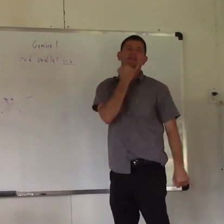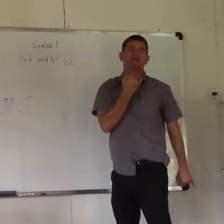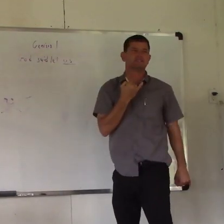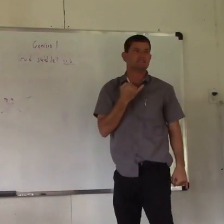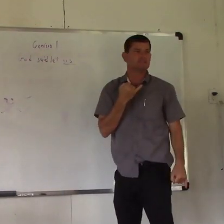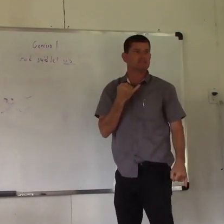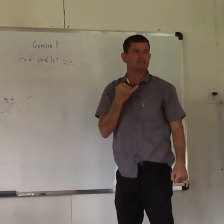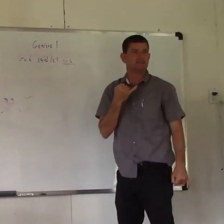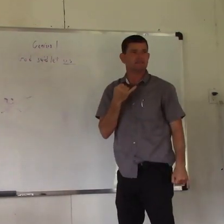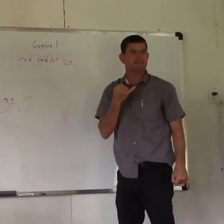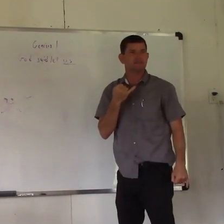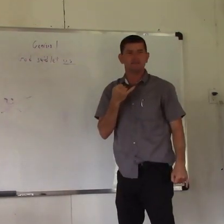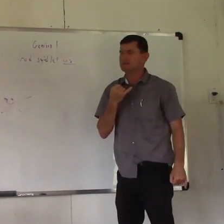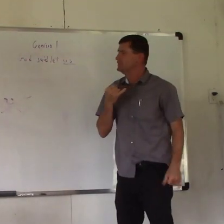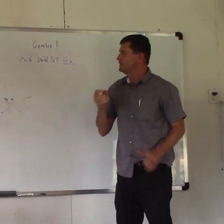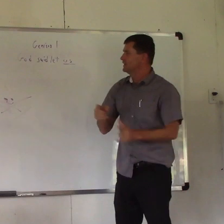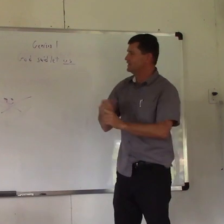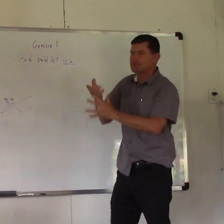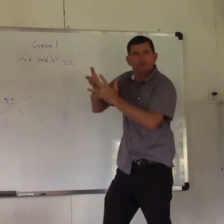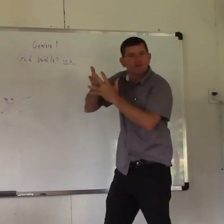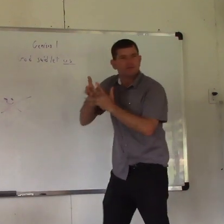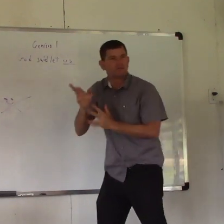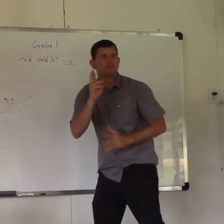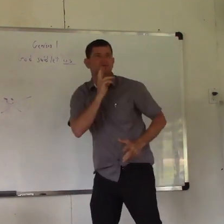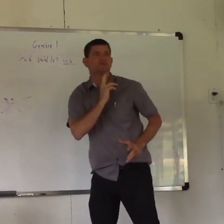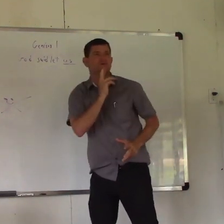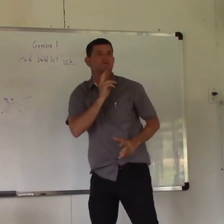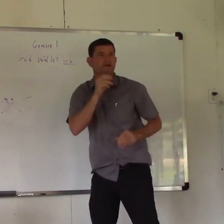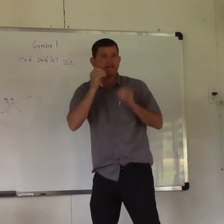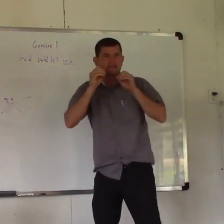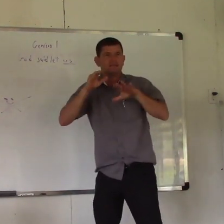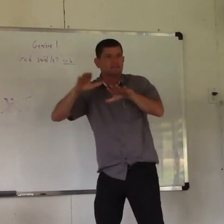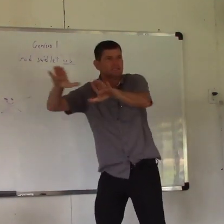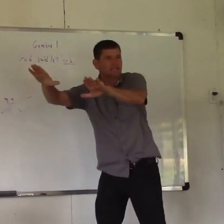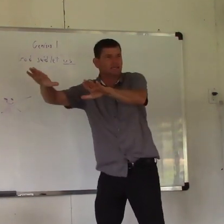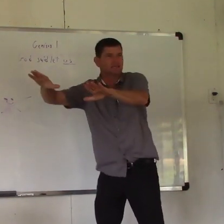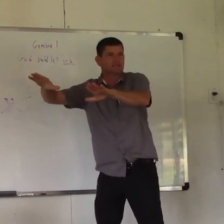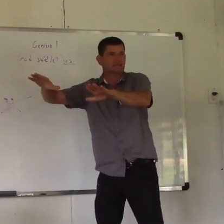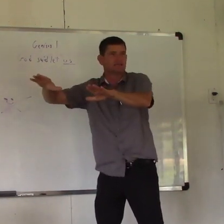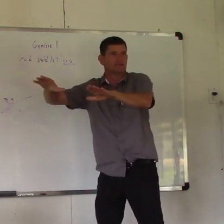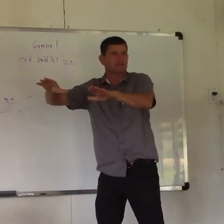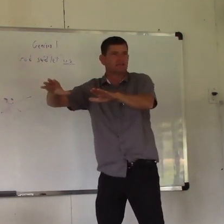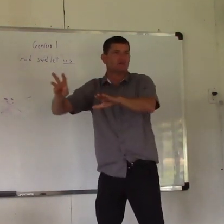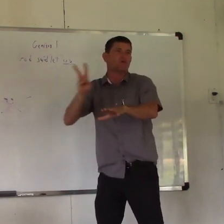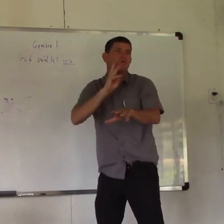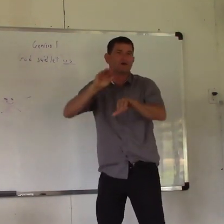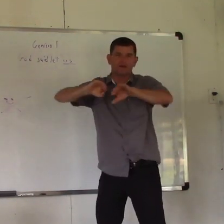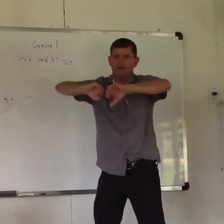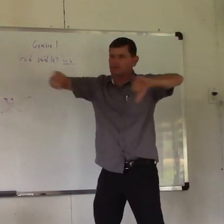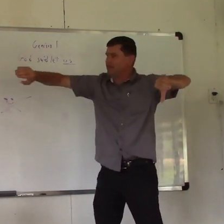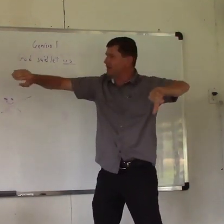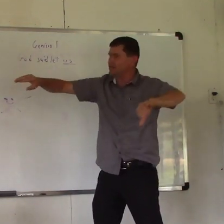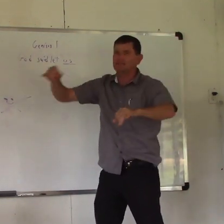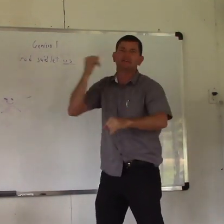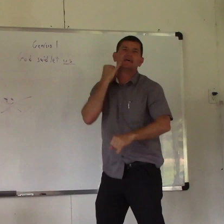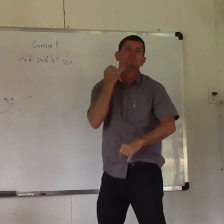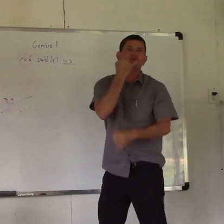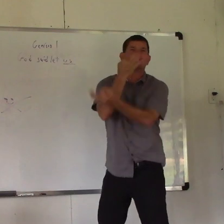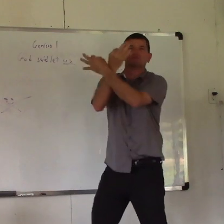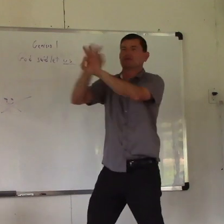Israelites. And then, through the Red Sea, water divided, Israelites became